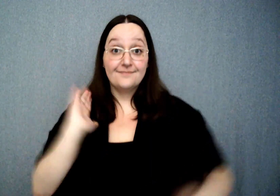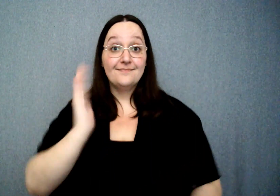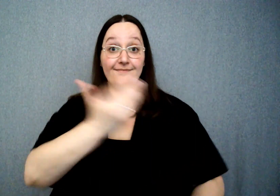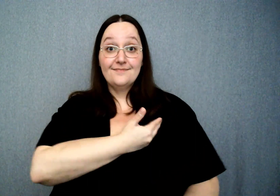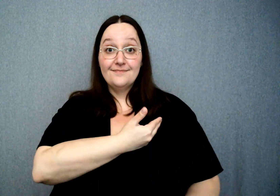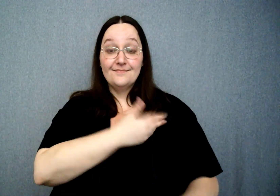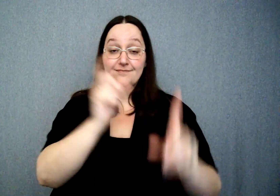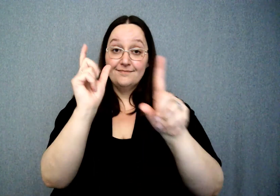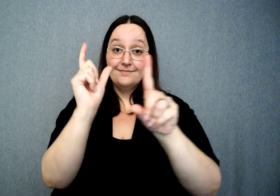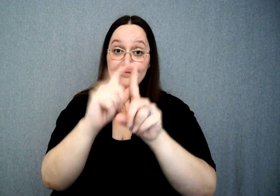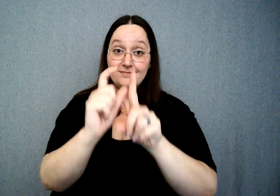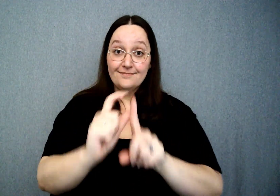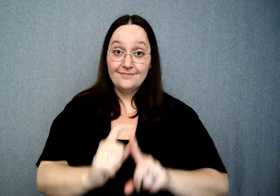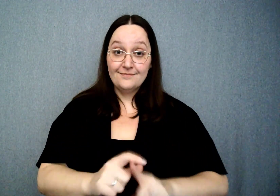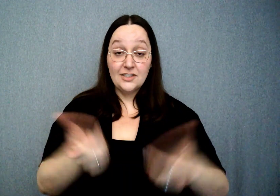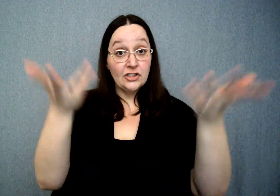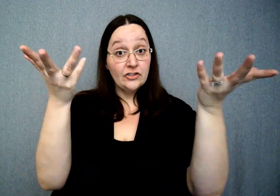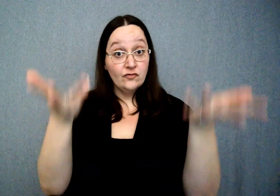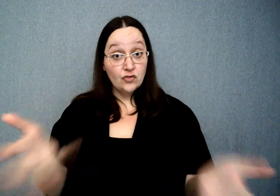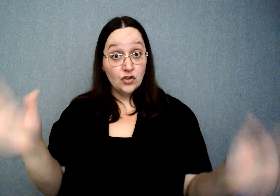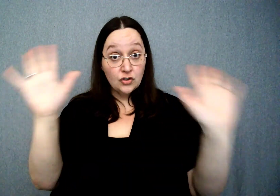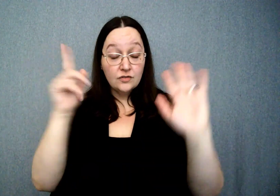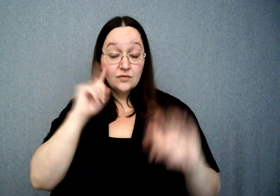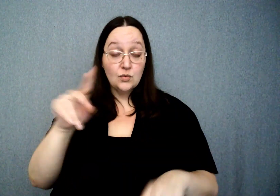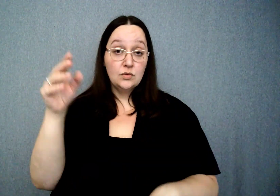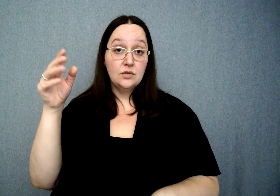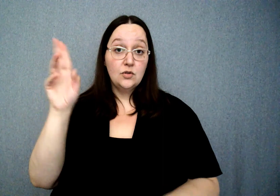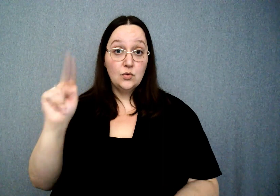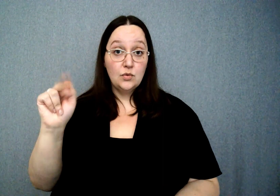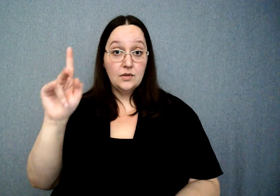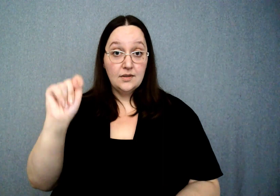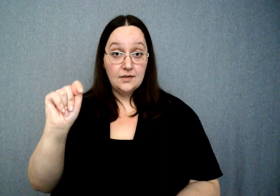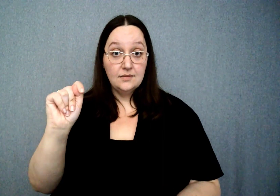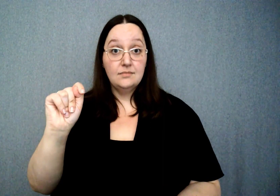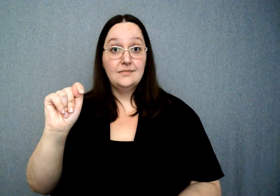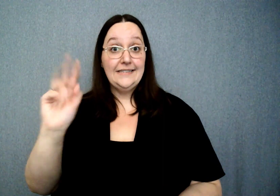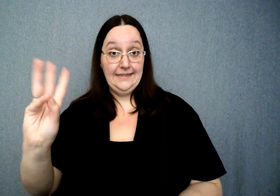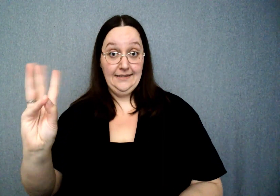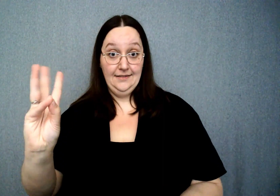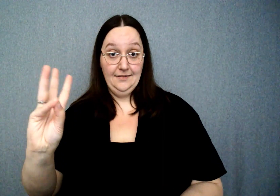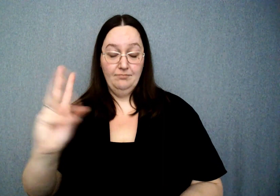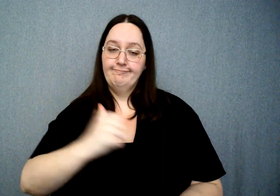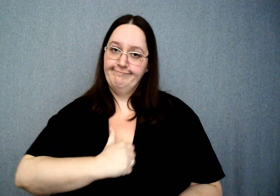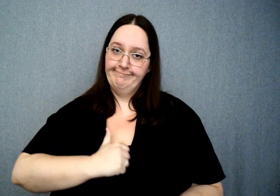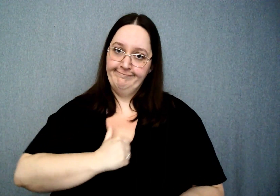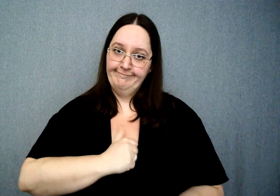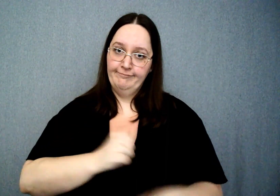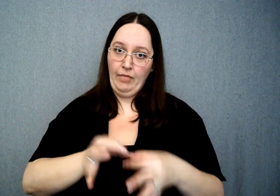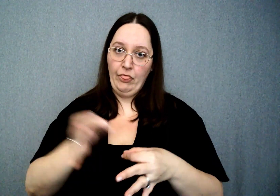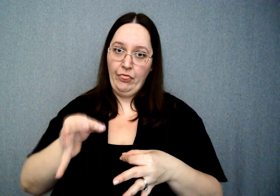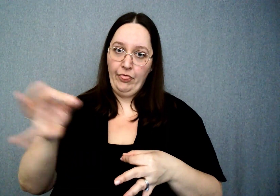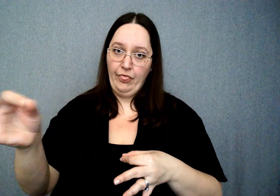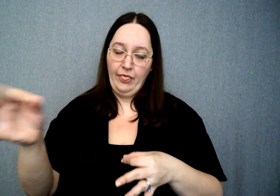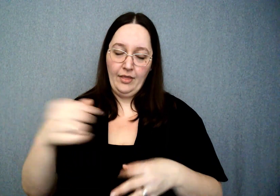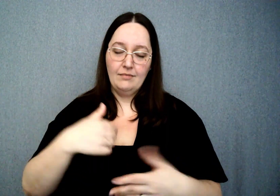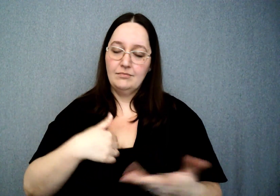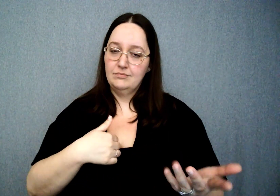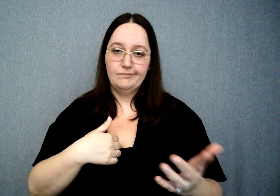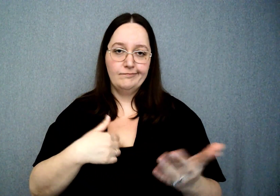All right, our vocab list for Unit 6 is done. Finally, again, sorry for how long